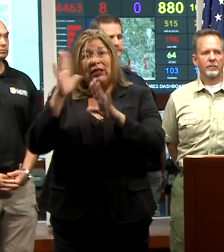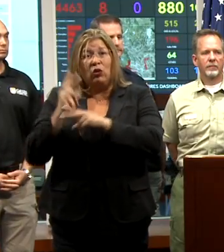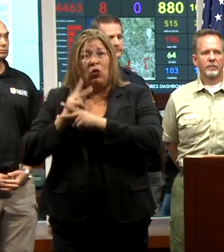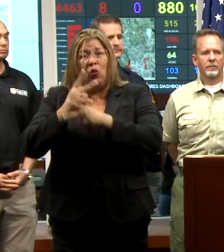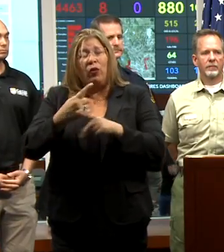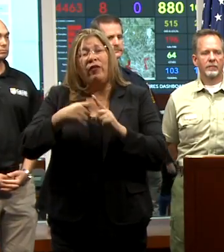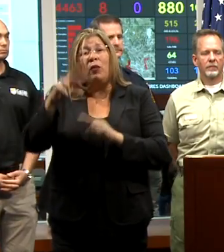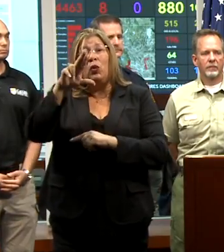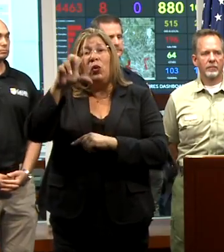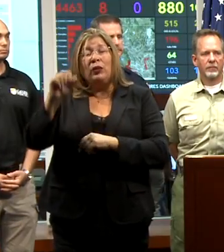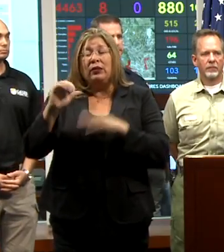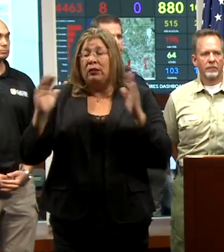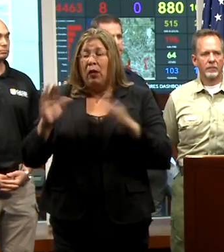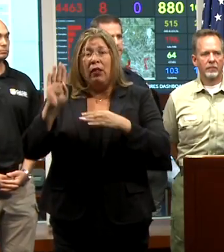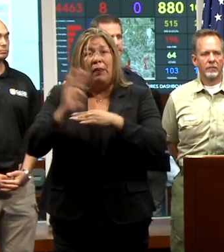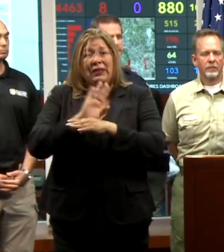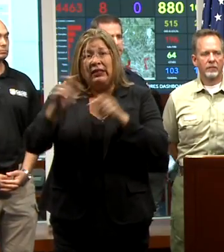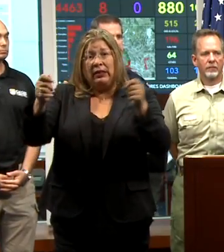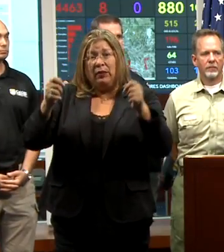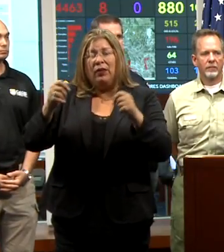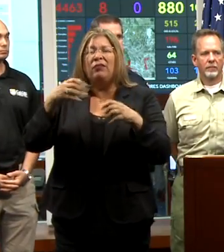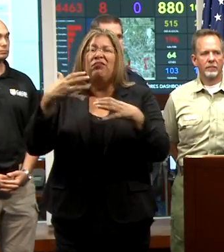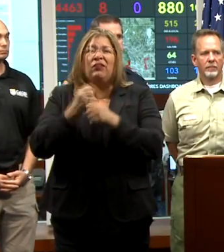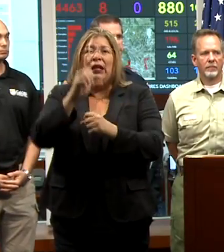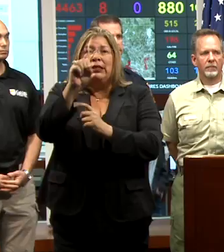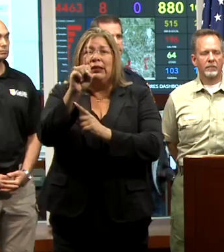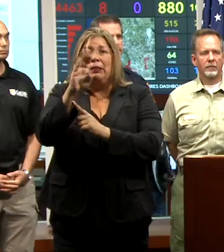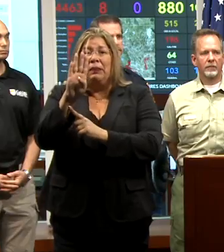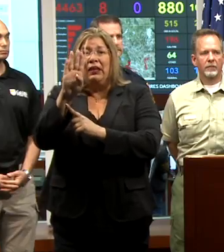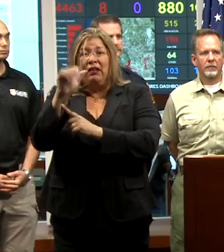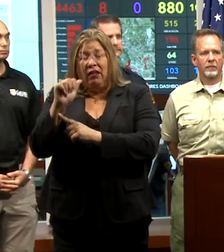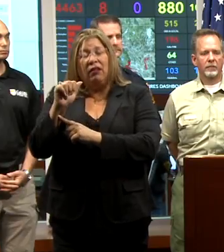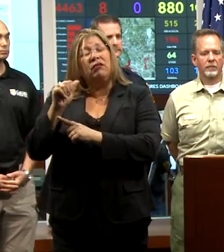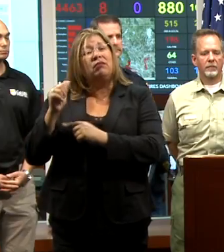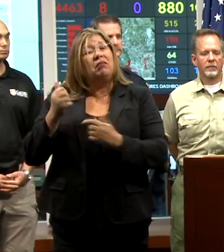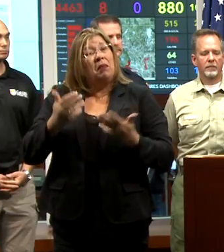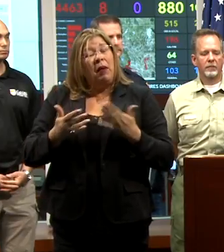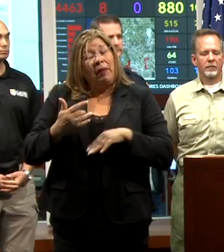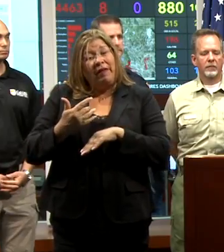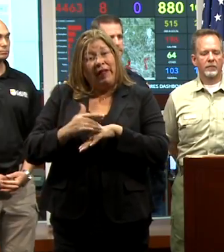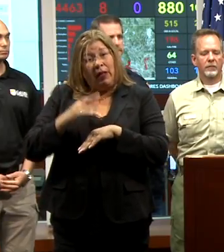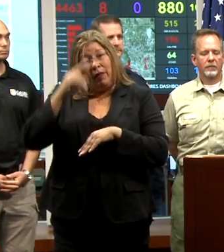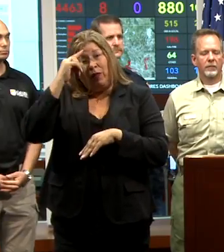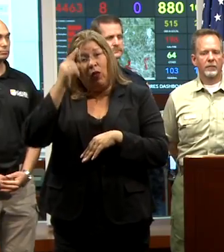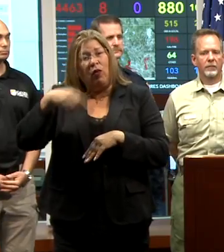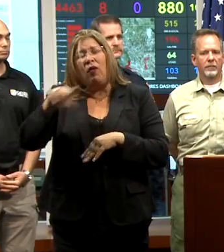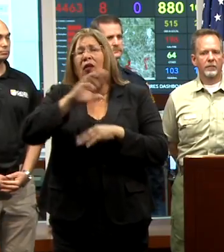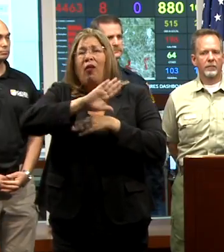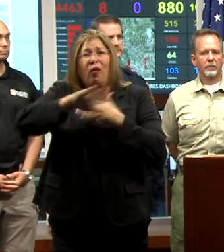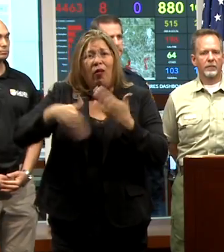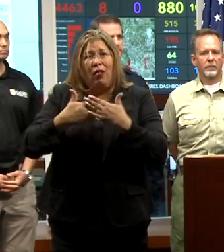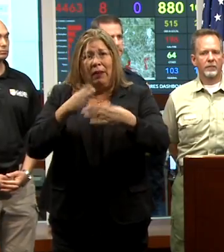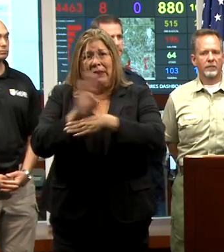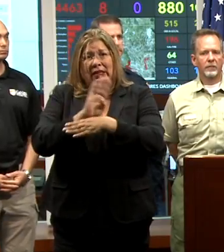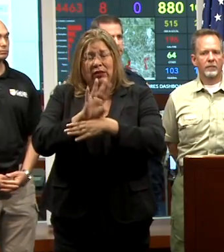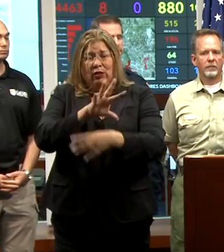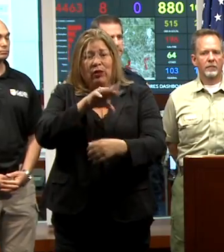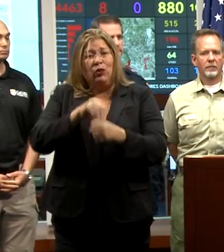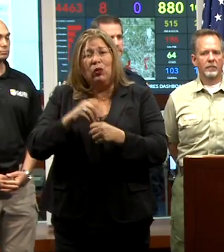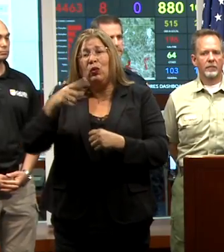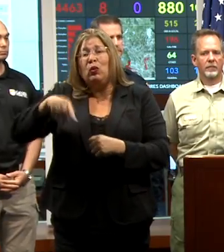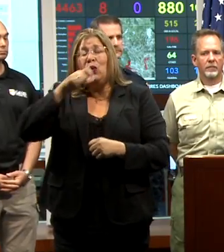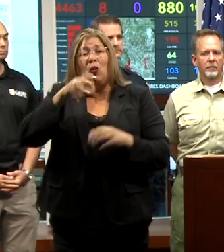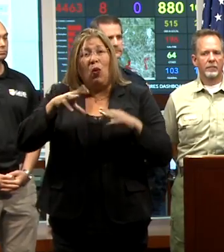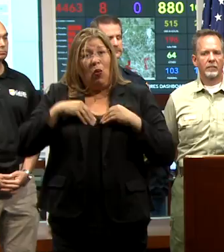Small Business Administration, or SBA, may be available for businesses of all sizes, including